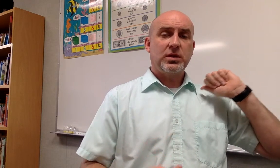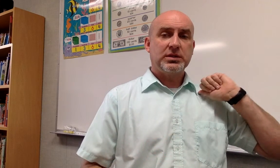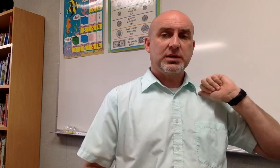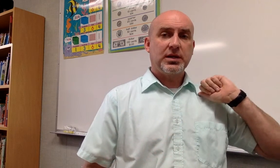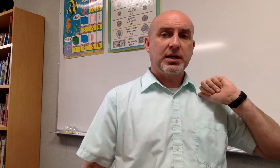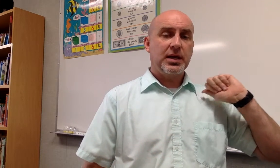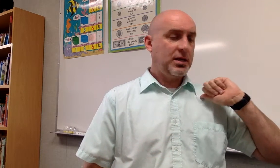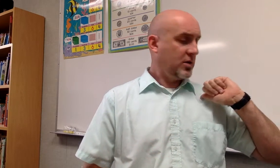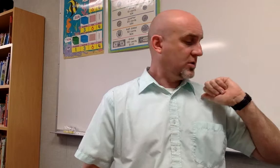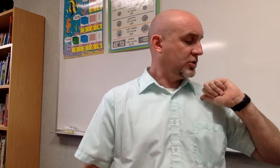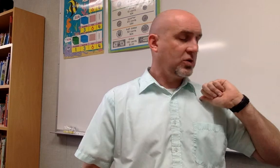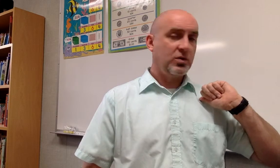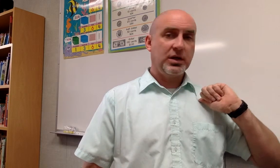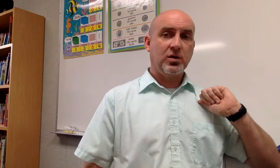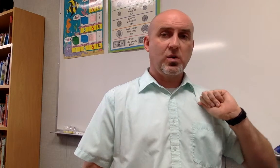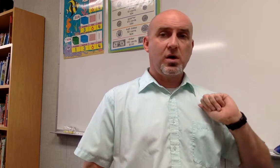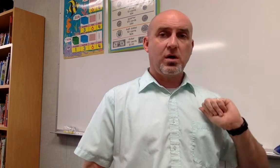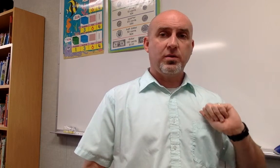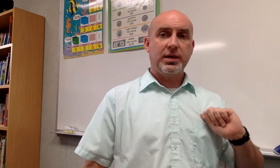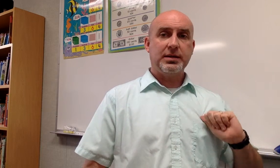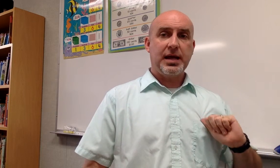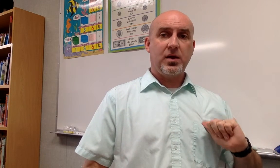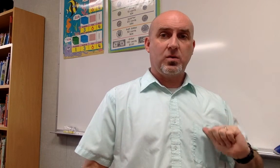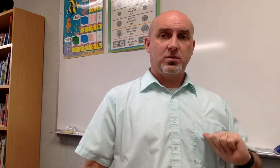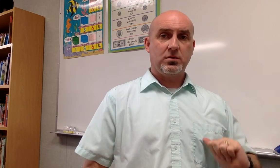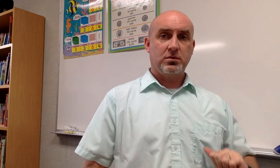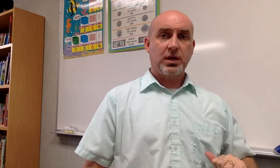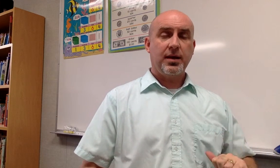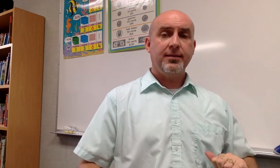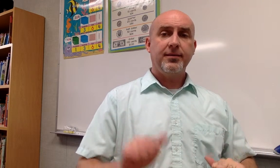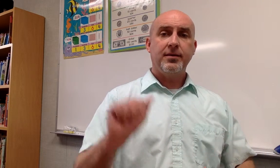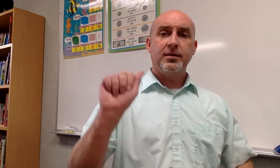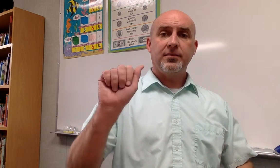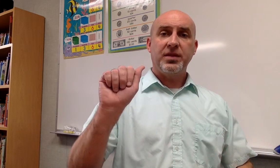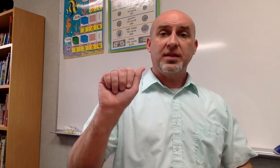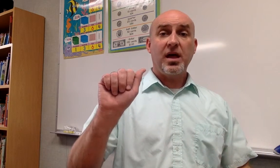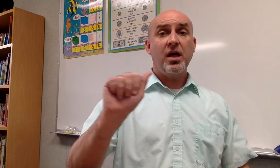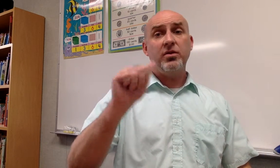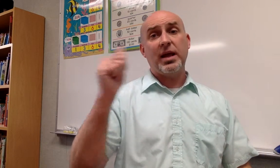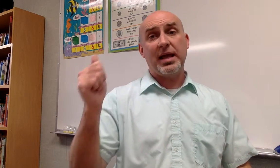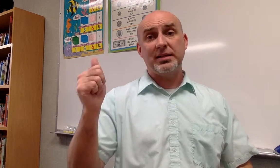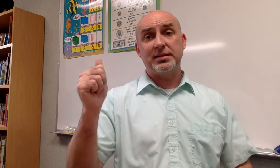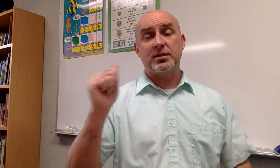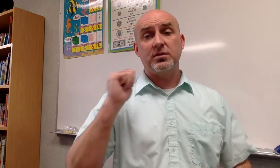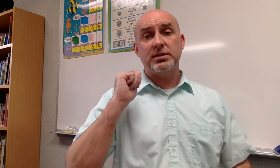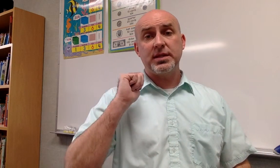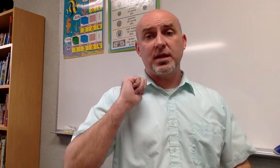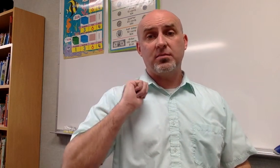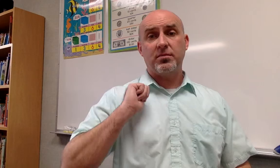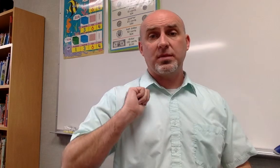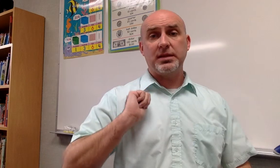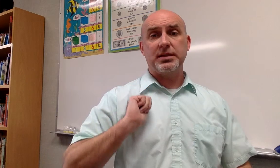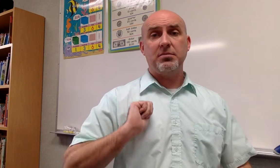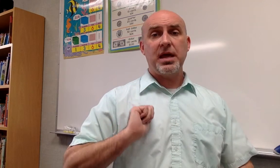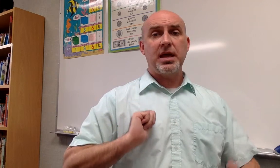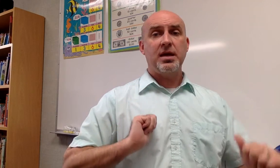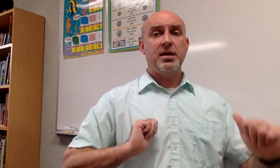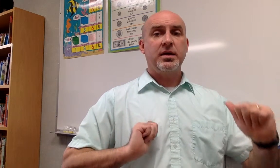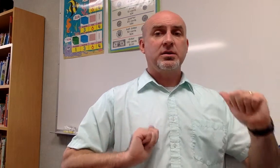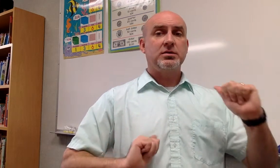going to hit here on the shoulder and go all the way down, okay? Then the other hand is going to do the same, that same A. So you